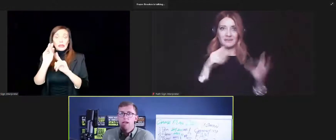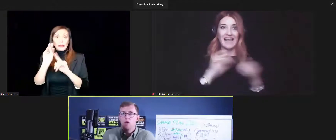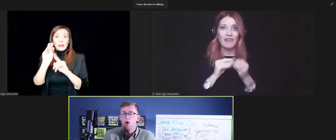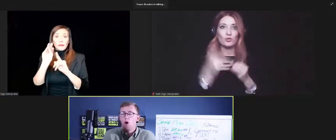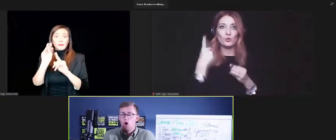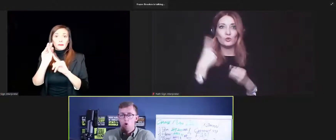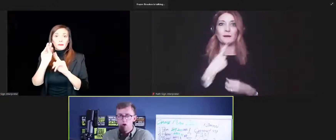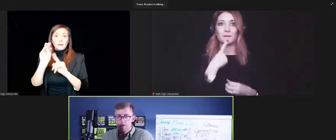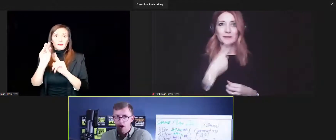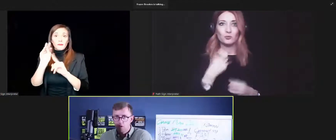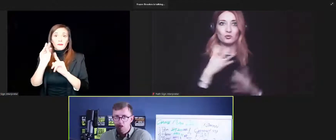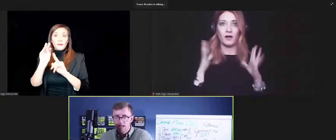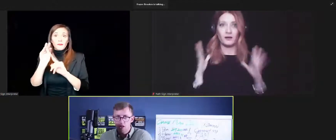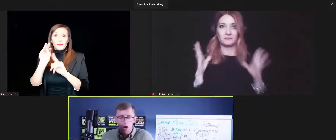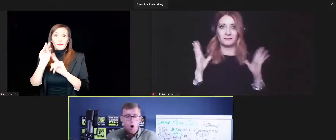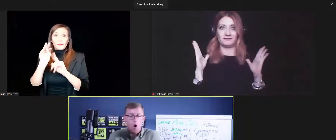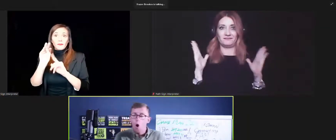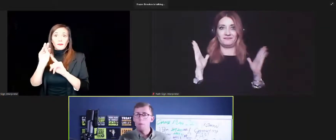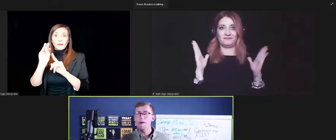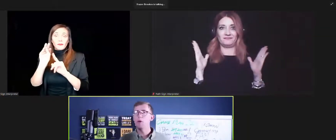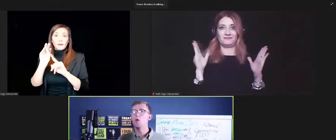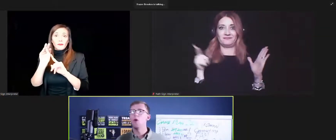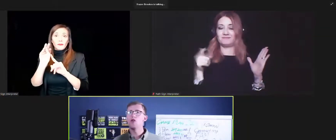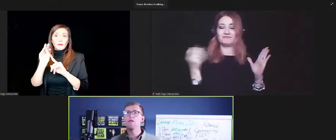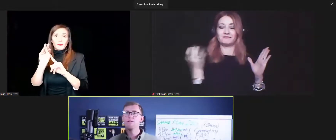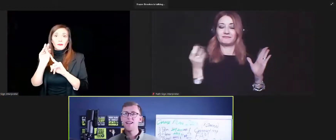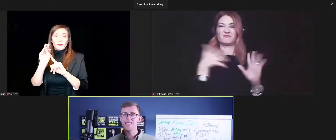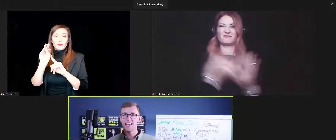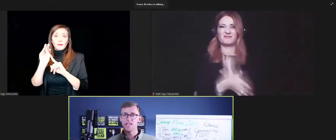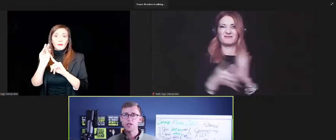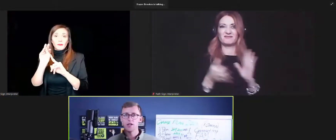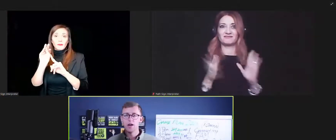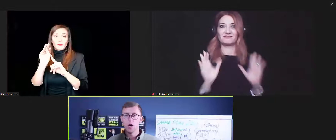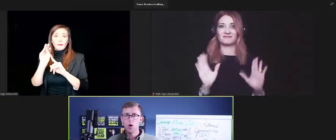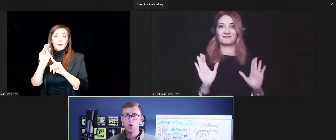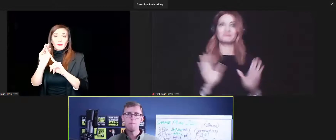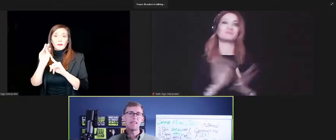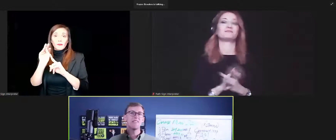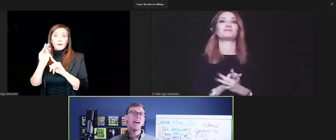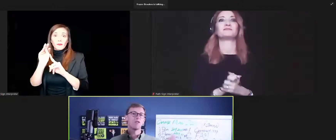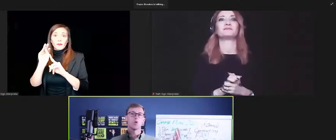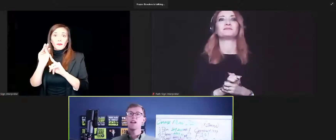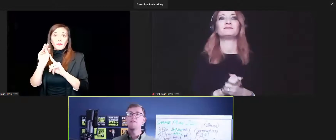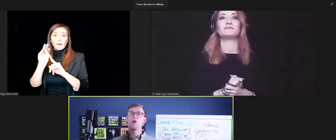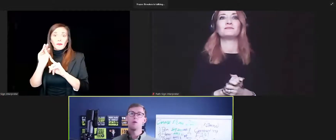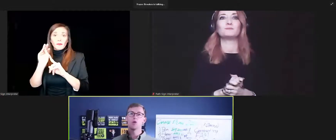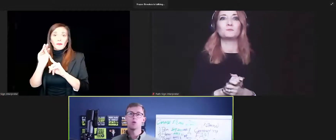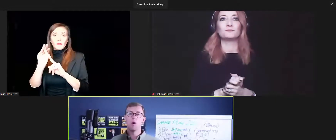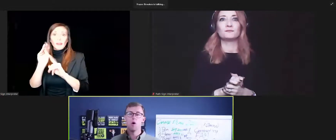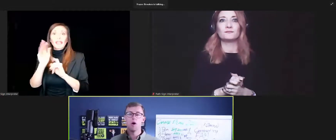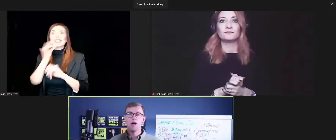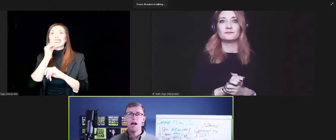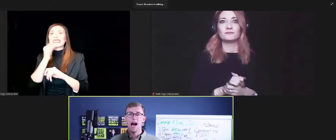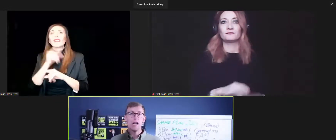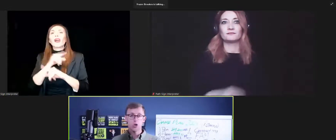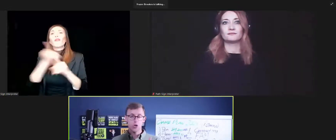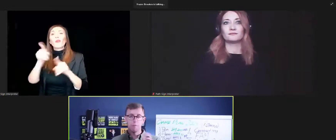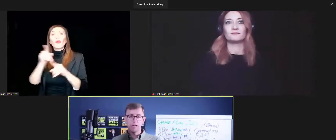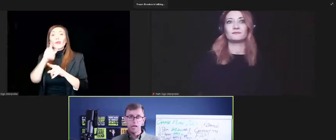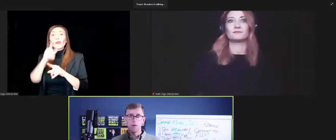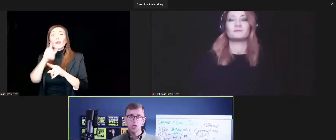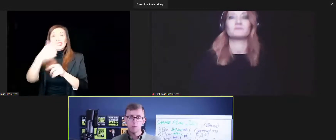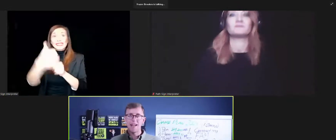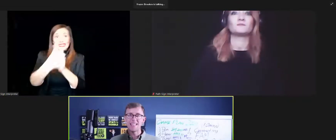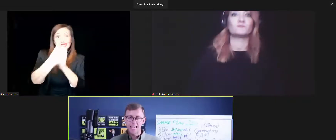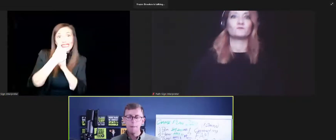following or who are on your followers list or people who are on your friends list who have been there for 24 hours or more, and you're simply